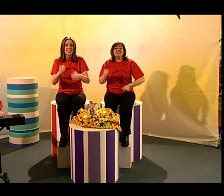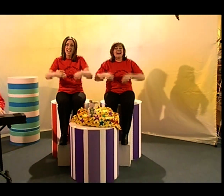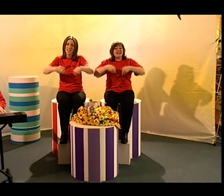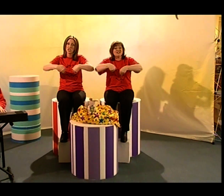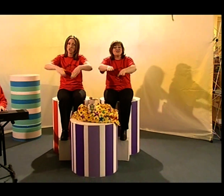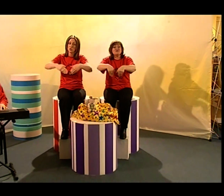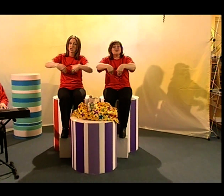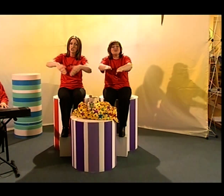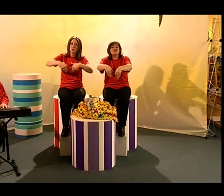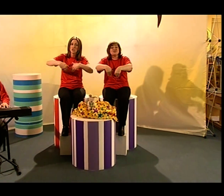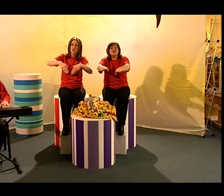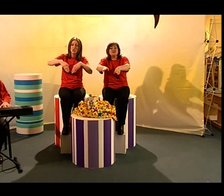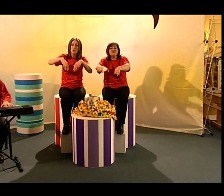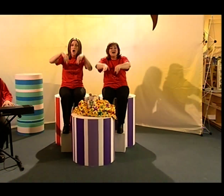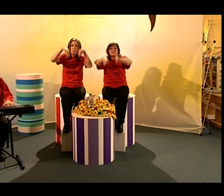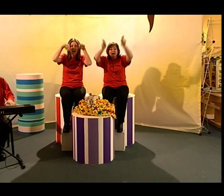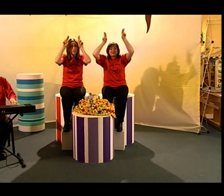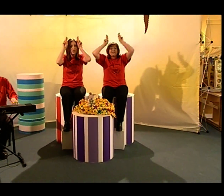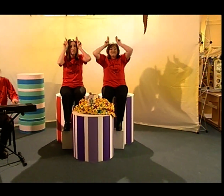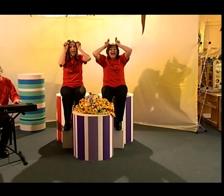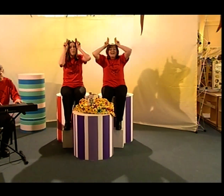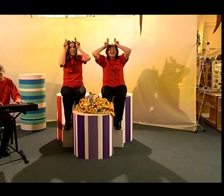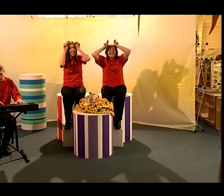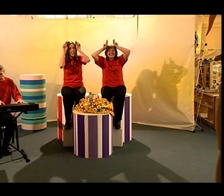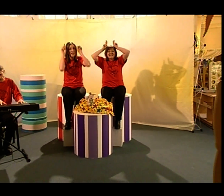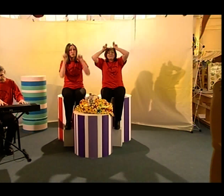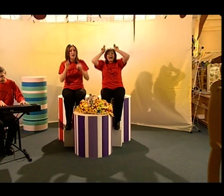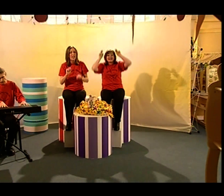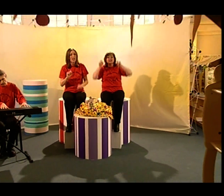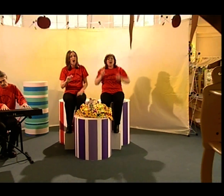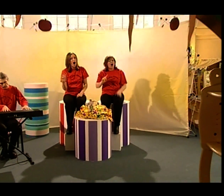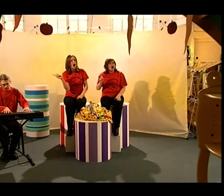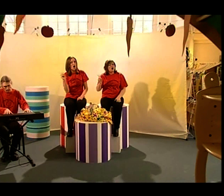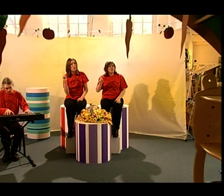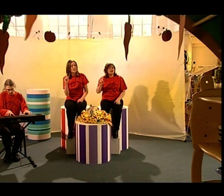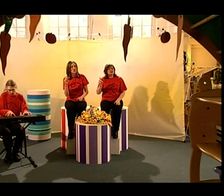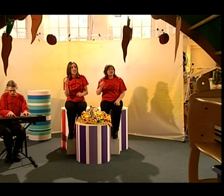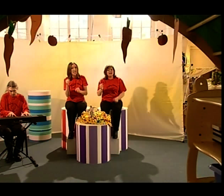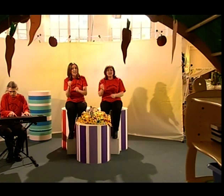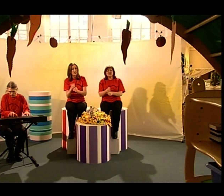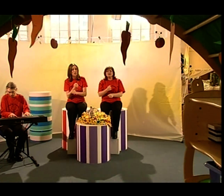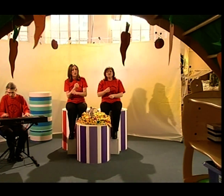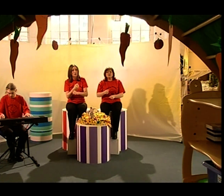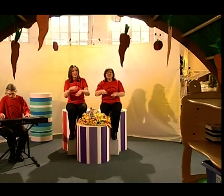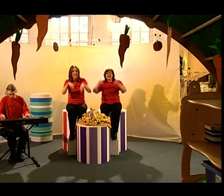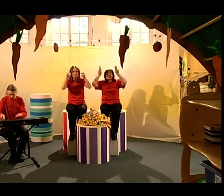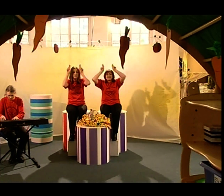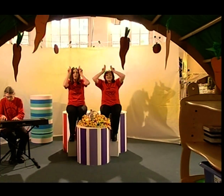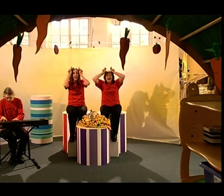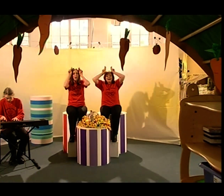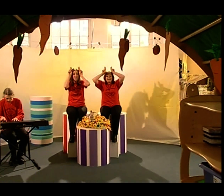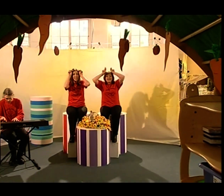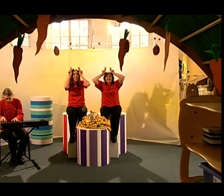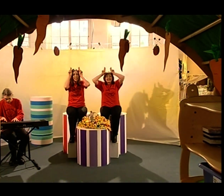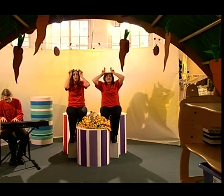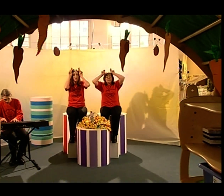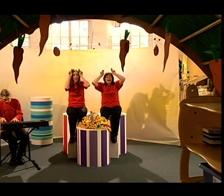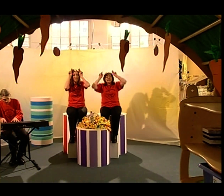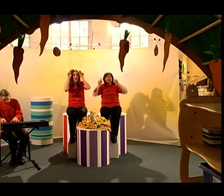and I shoo, shoo, shoo. But the rabbit, he comes back. Oh, what shall I do? Yes, the rabbit, he comes back.